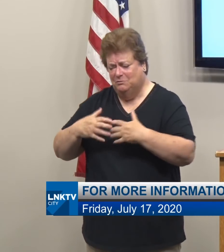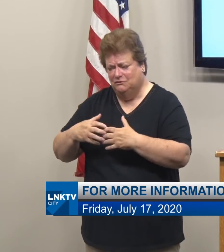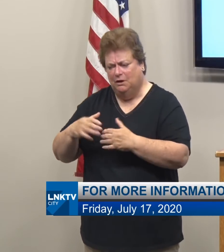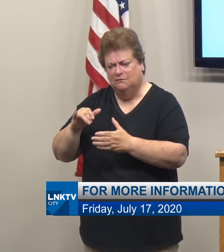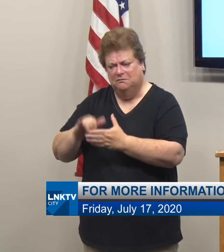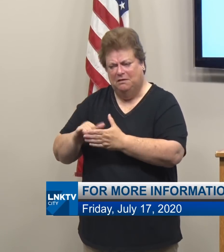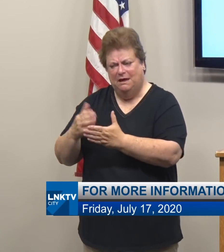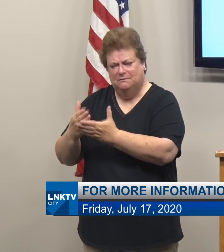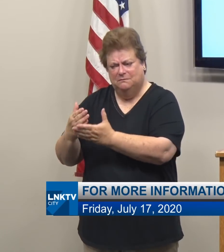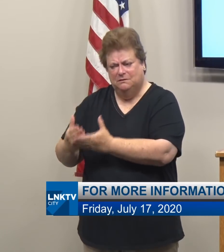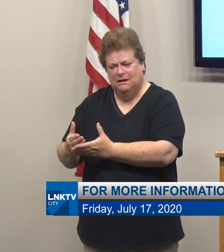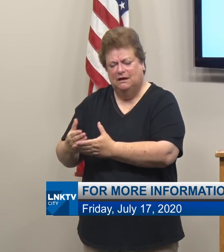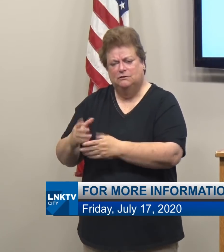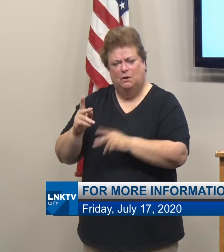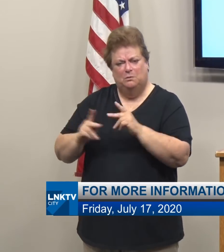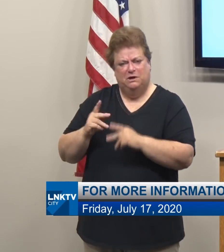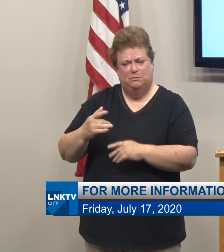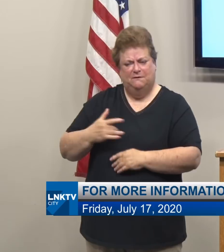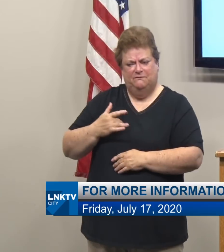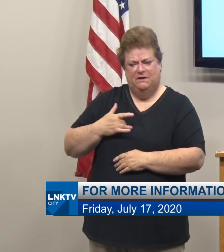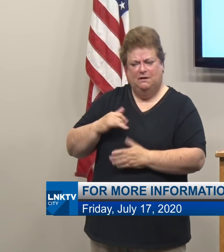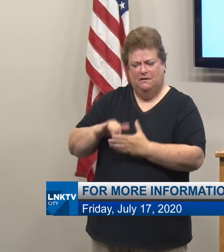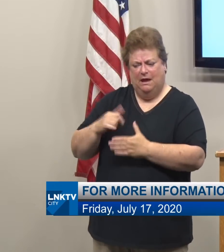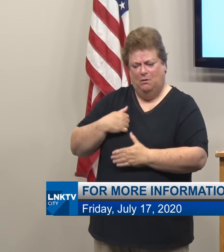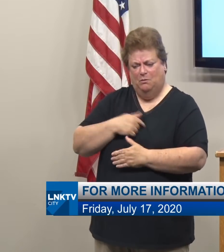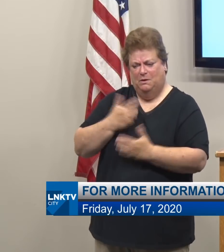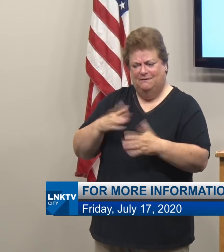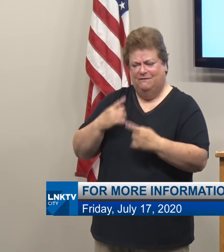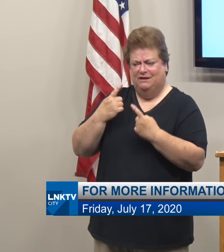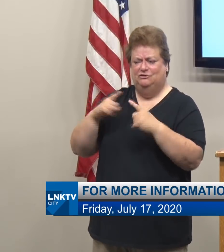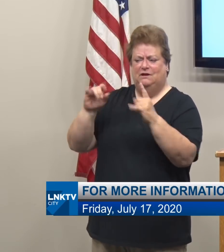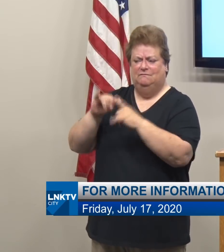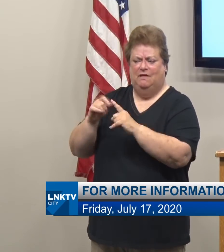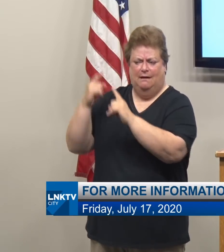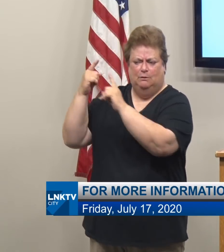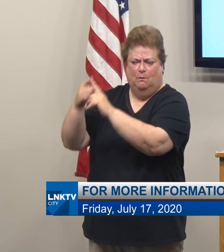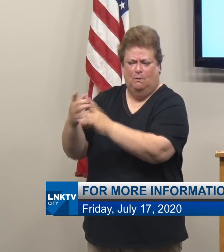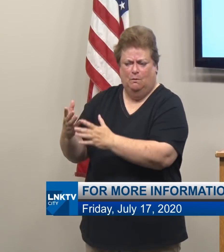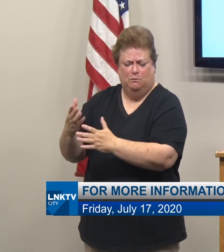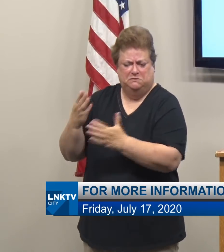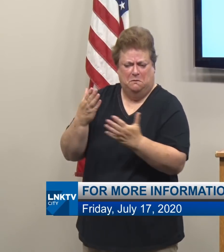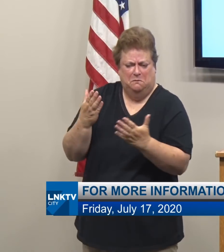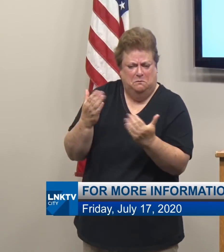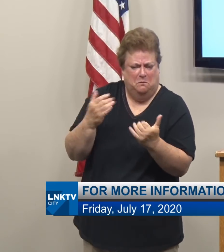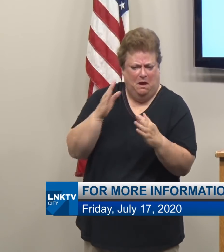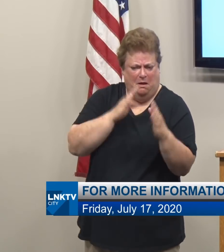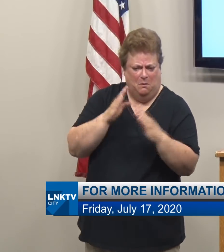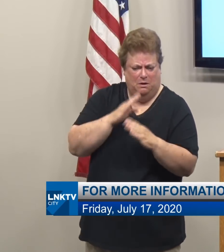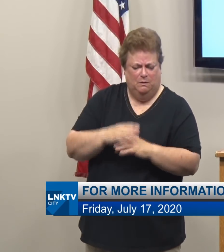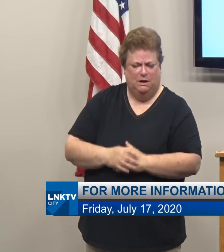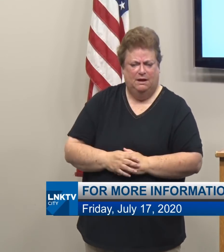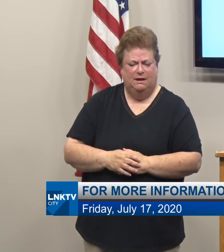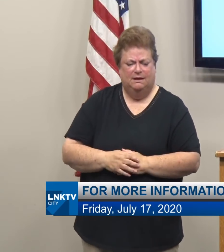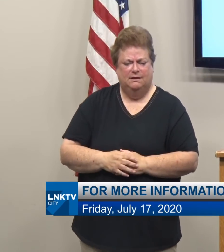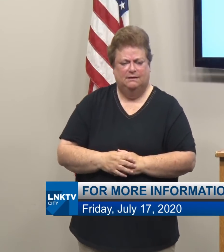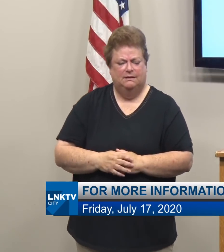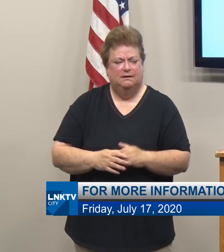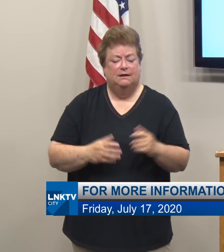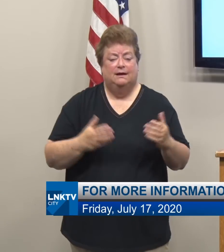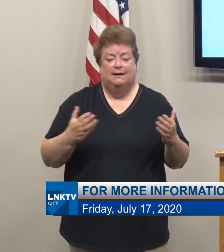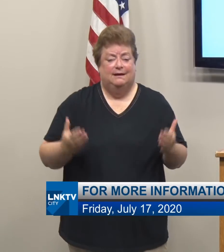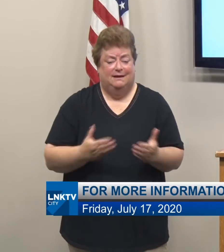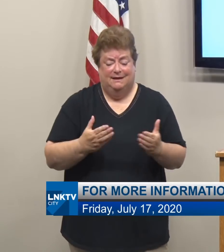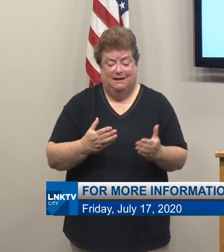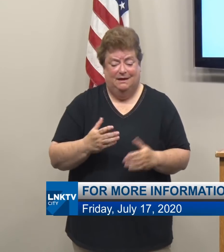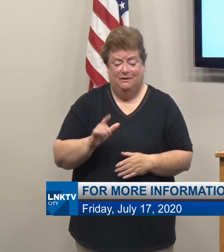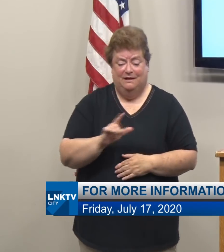that feel that goal has been achieved. Well, all along here in Lincoln and Lancaster